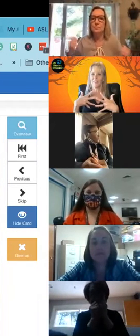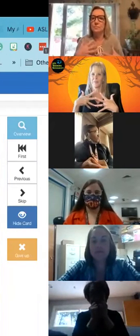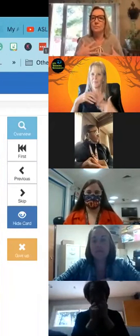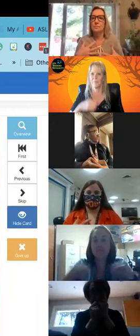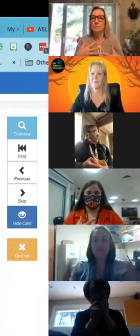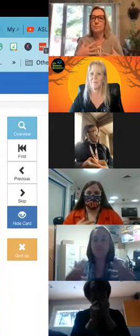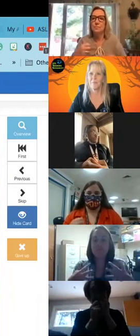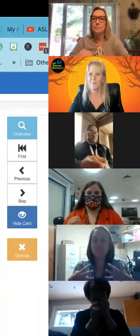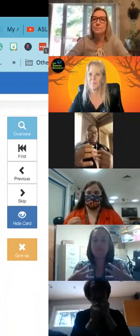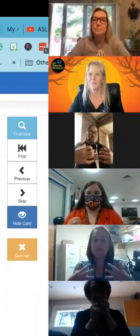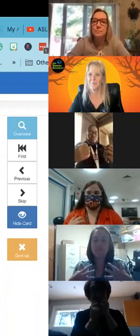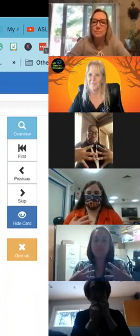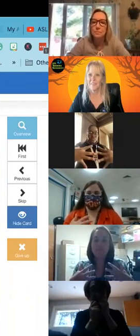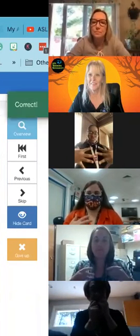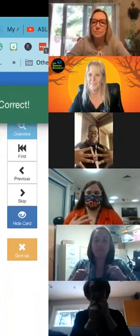Scared.